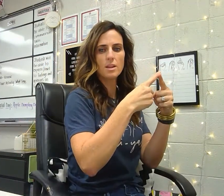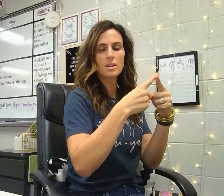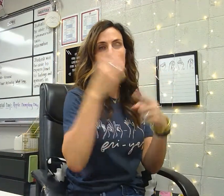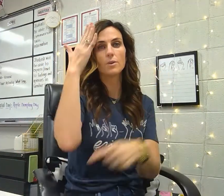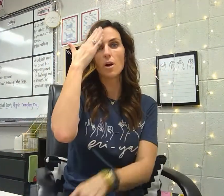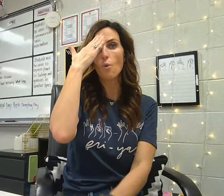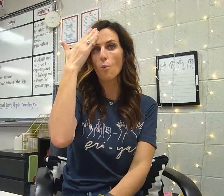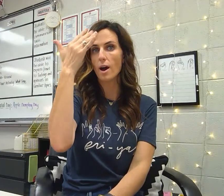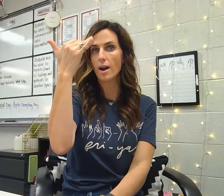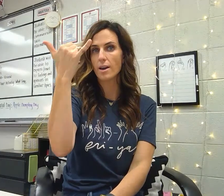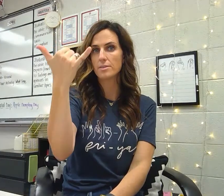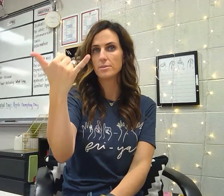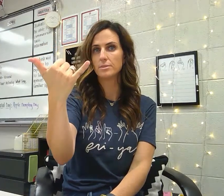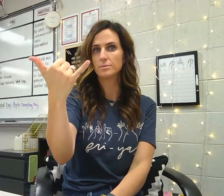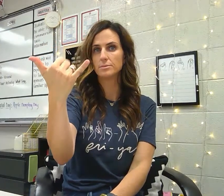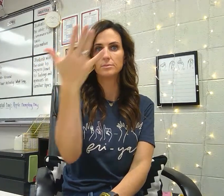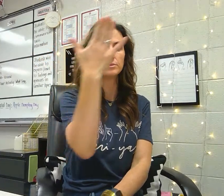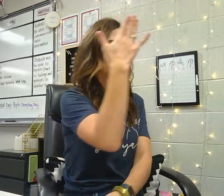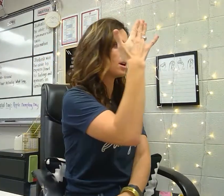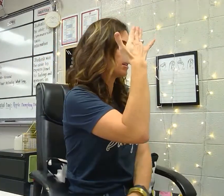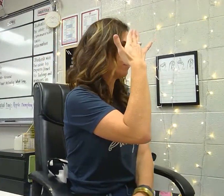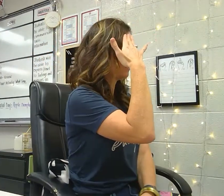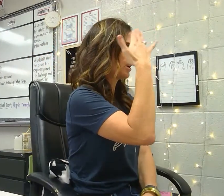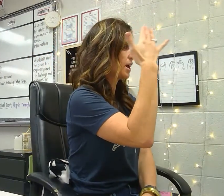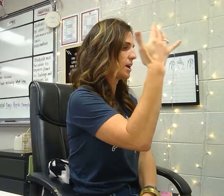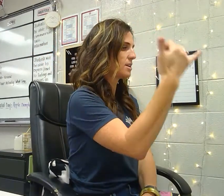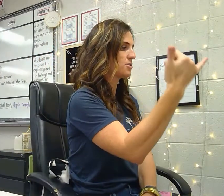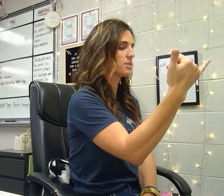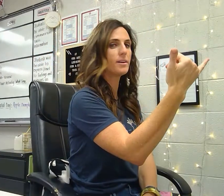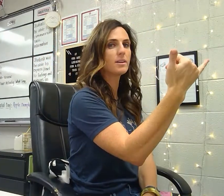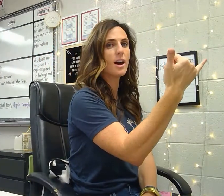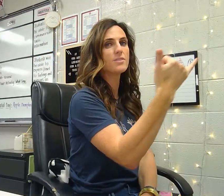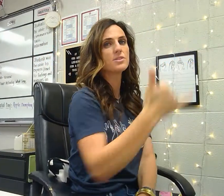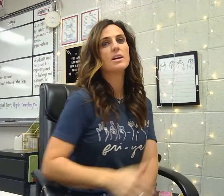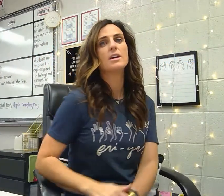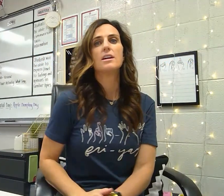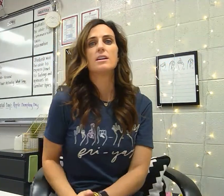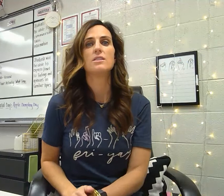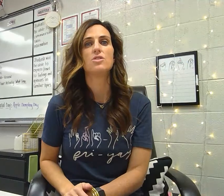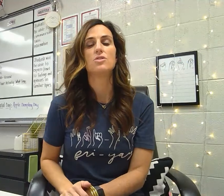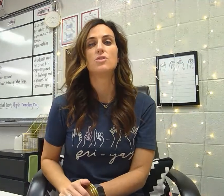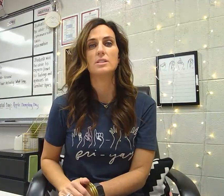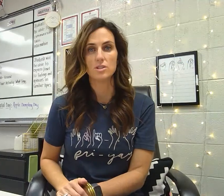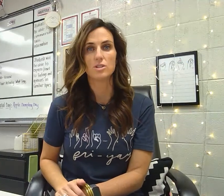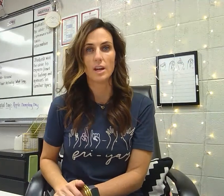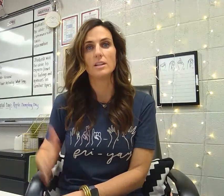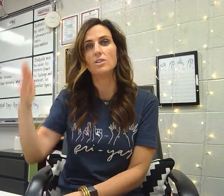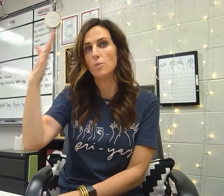The next one, why. The memory aid I talked about in class is this, you're signing you want